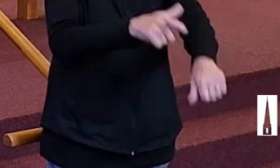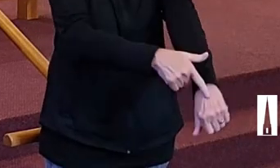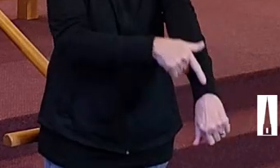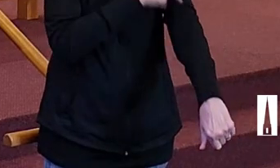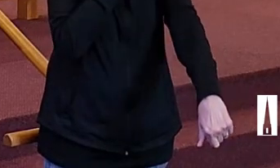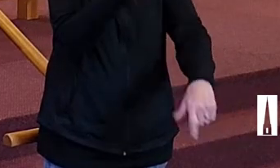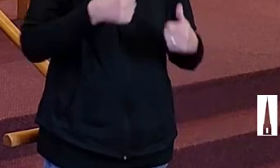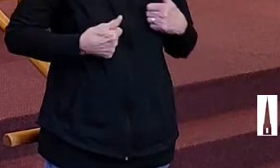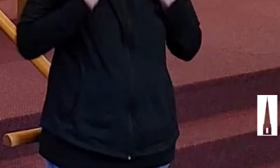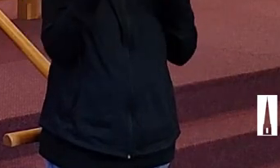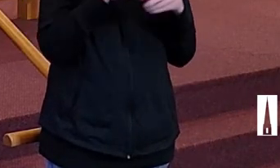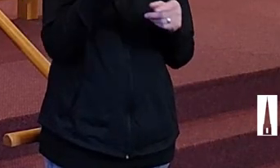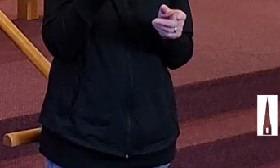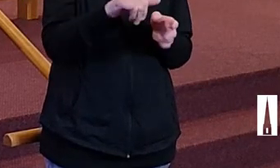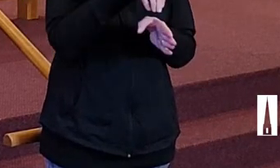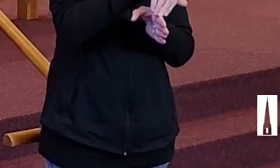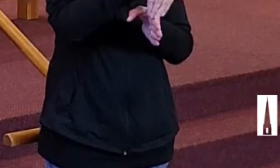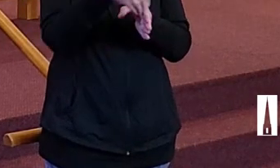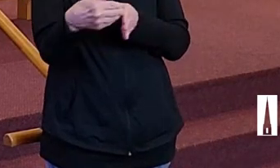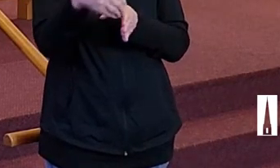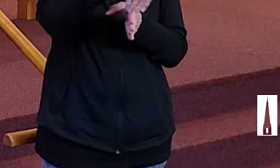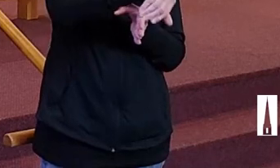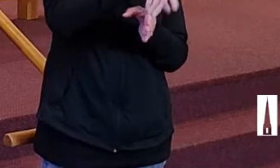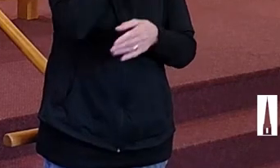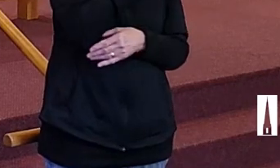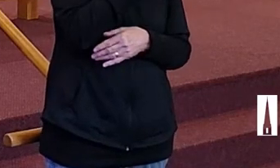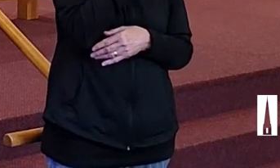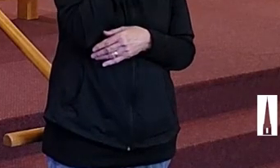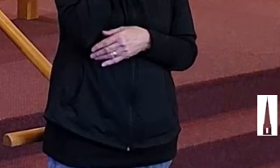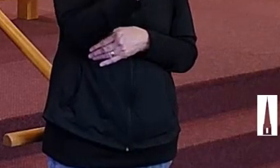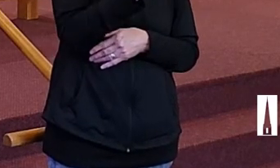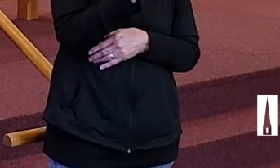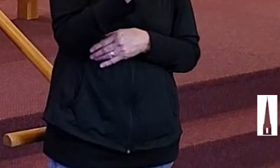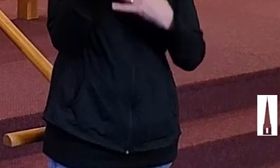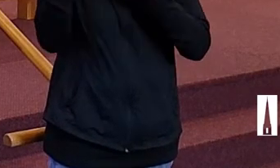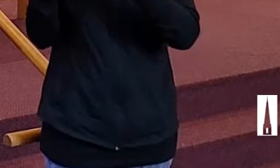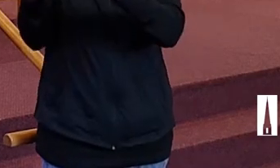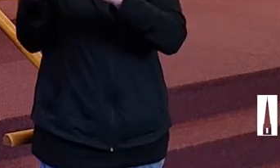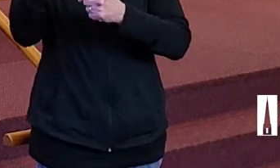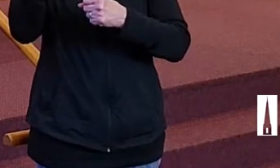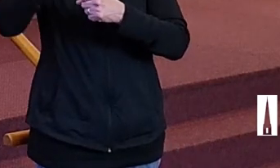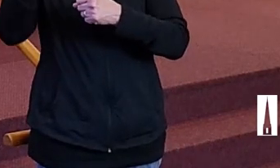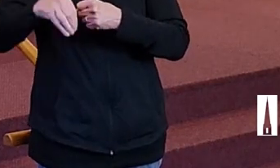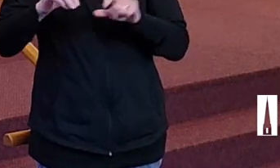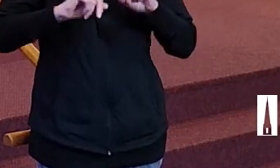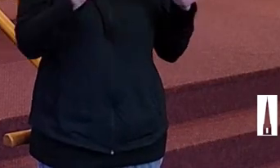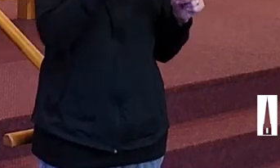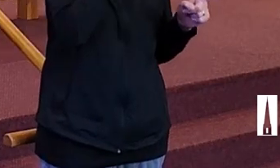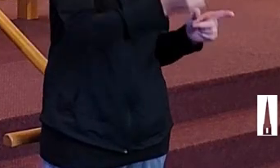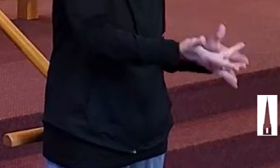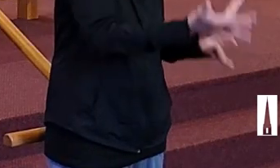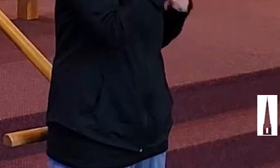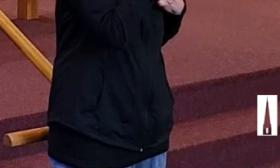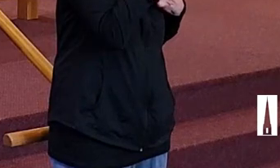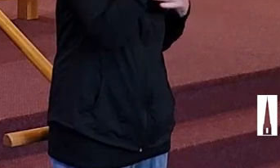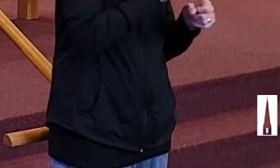middle ground space? She's certainly not well, but perhaps she wasn't sick enough to warrant